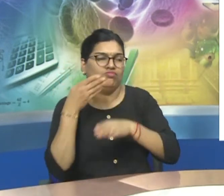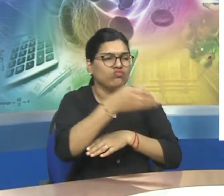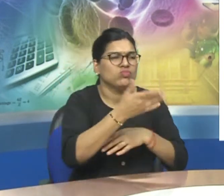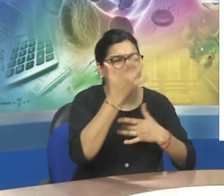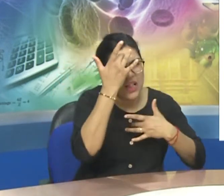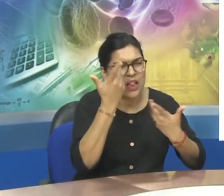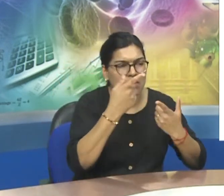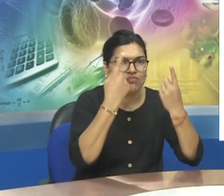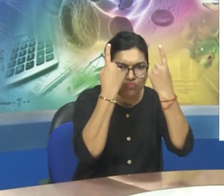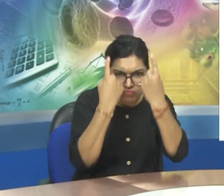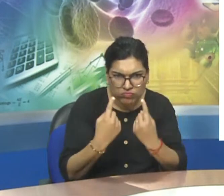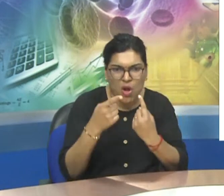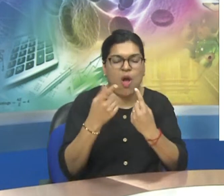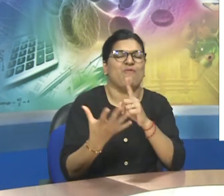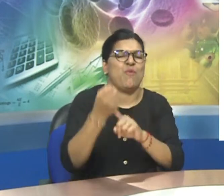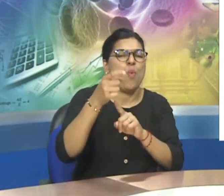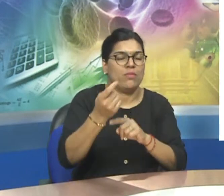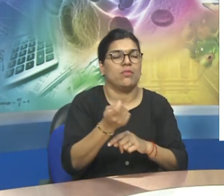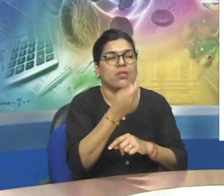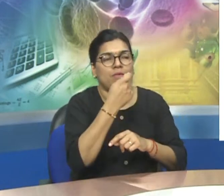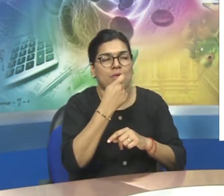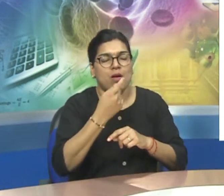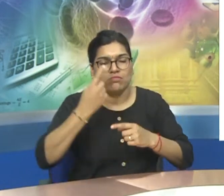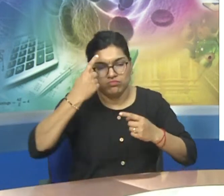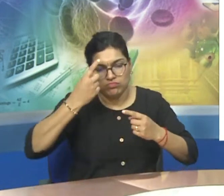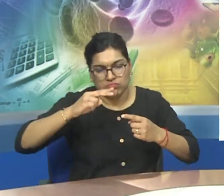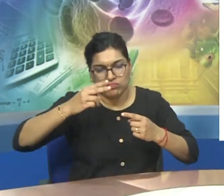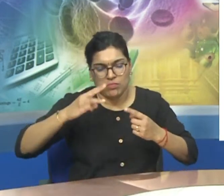But this is a kind of first aid treatment place.